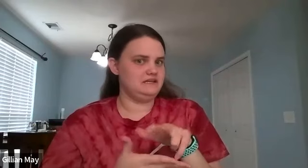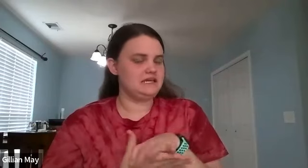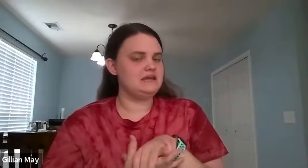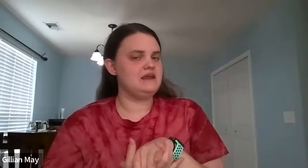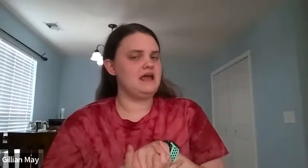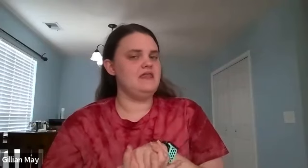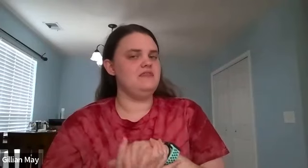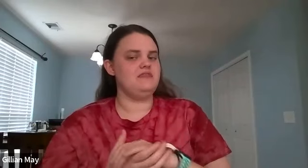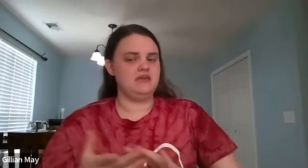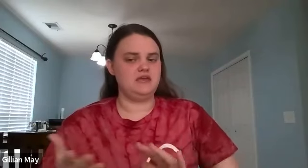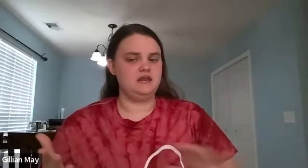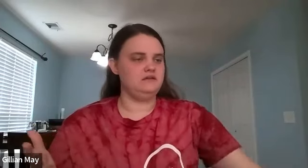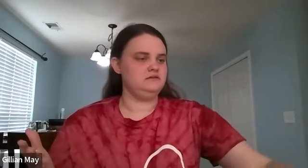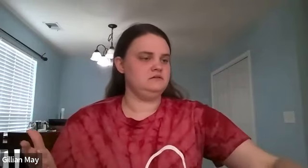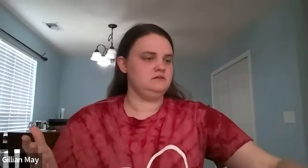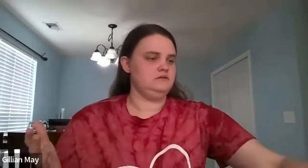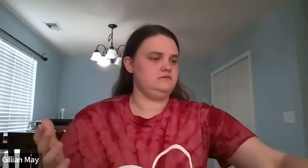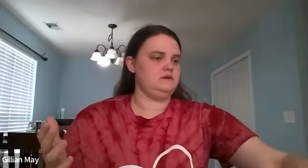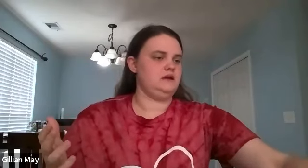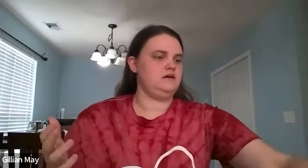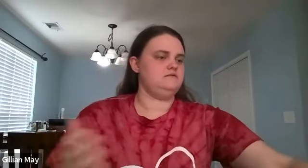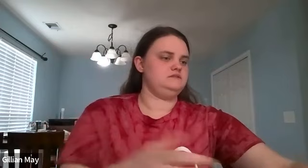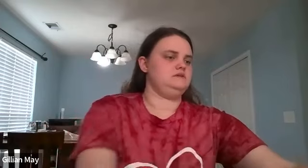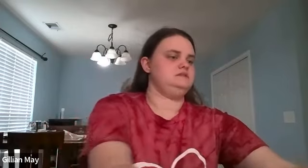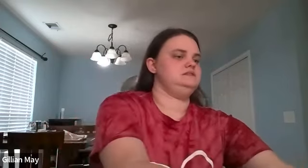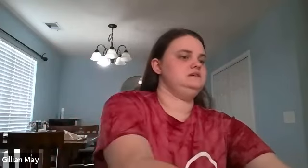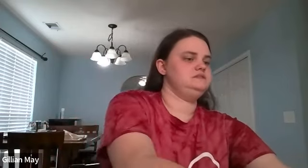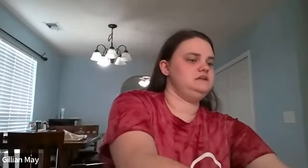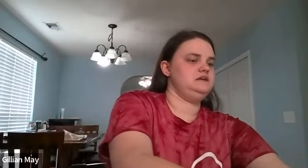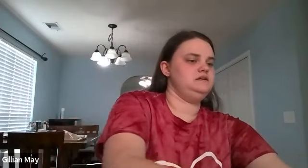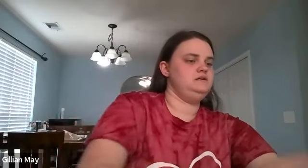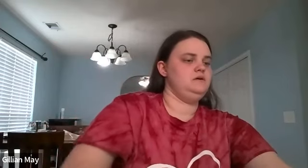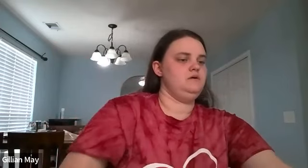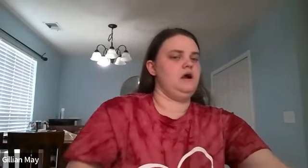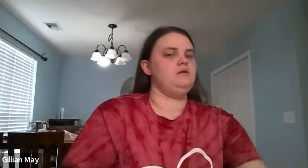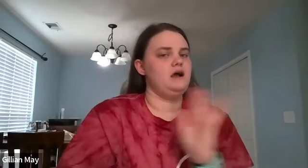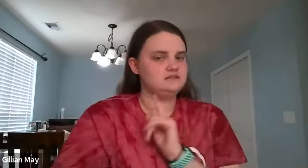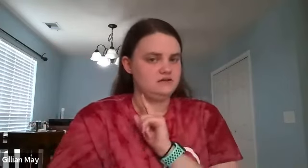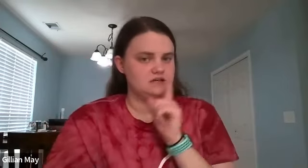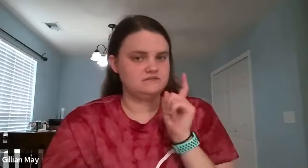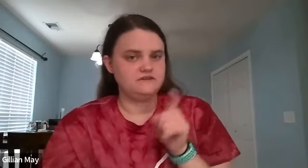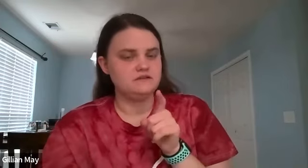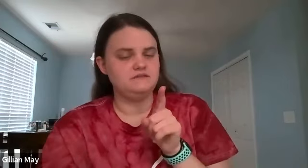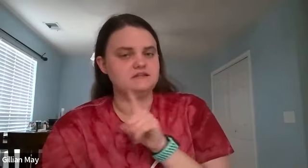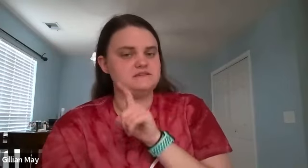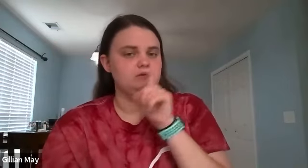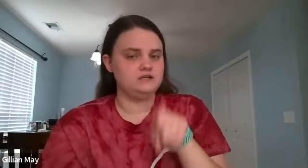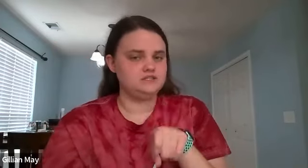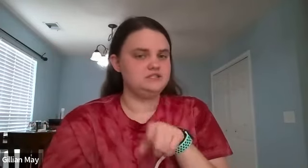again. And then we have, it's what, 617. I'll ask how you guys are feeling. If you guys have any questions, you can